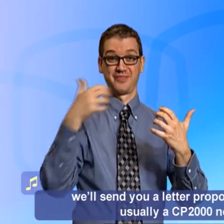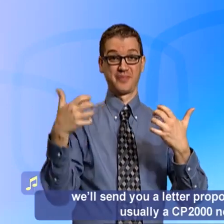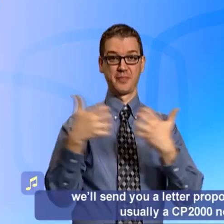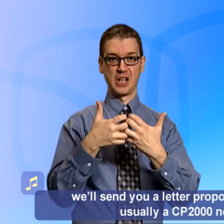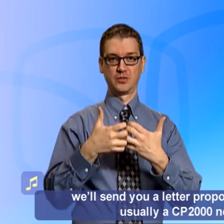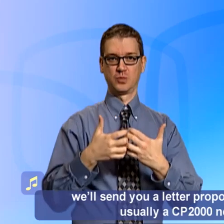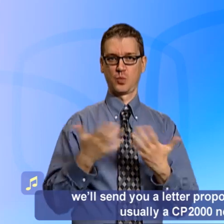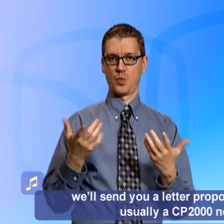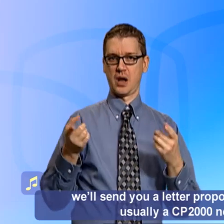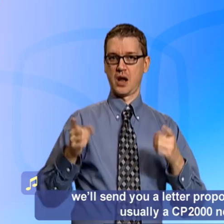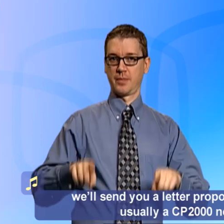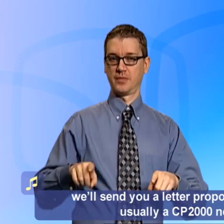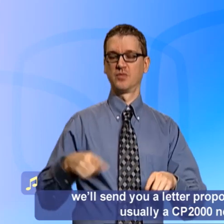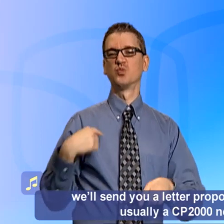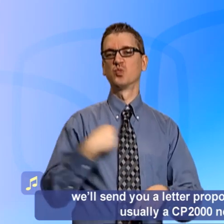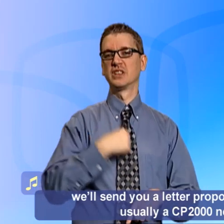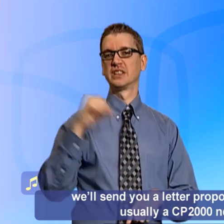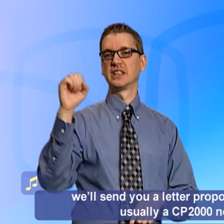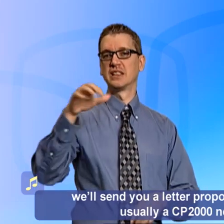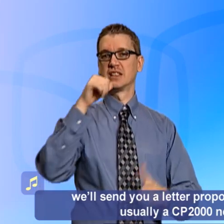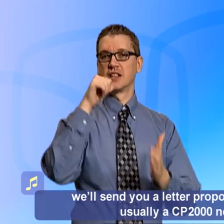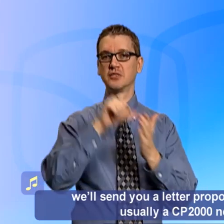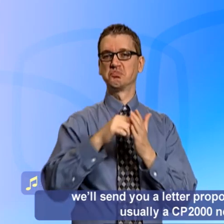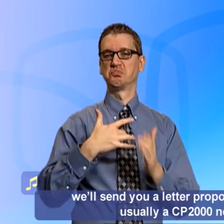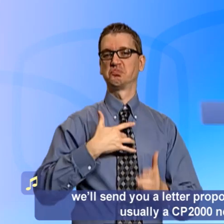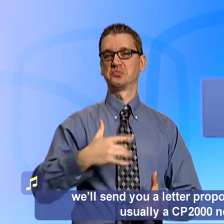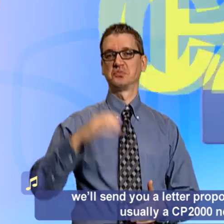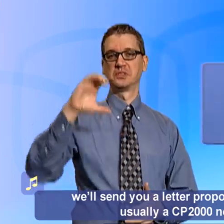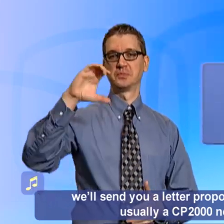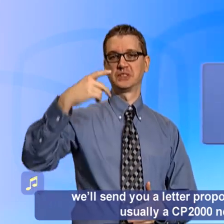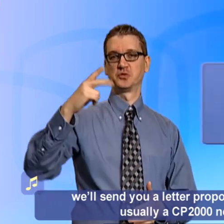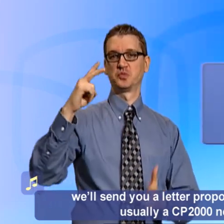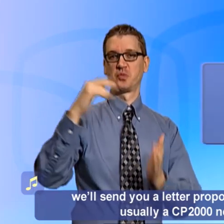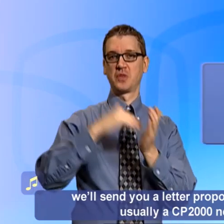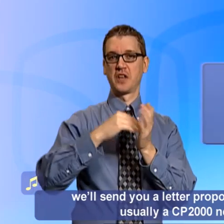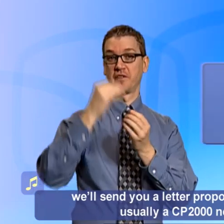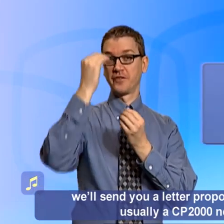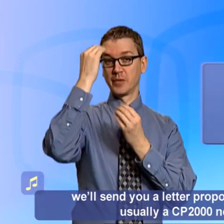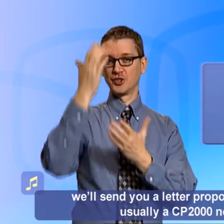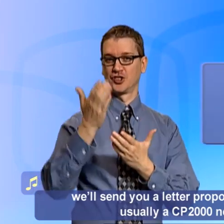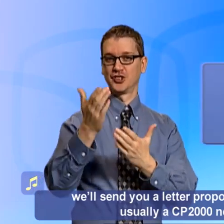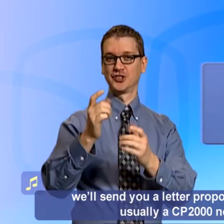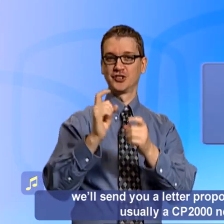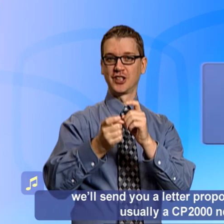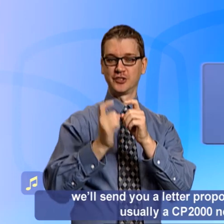letter proposing changes, usually a CP2000 notice.